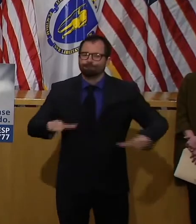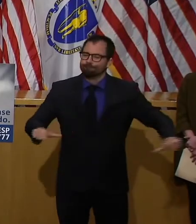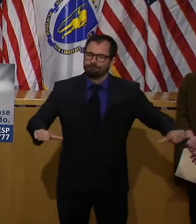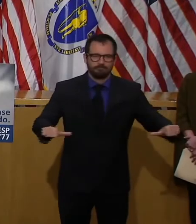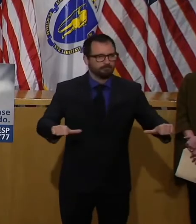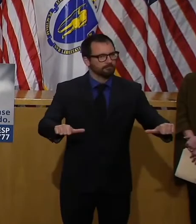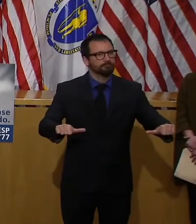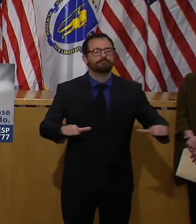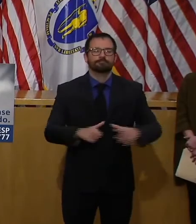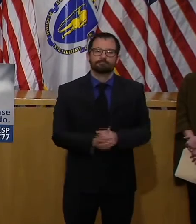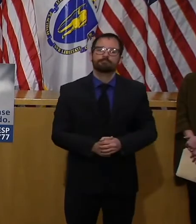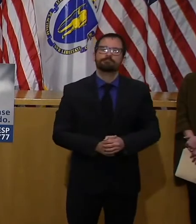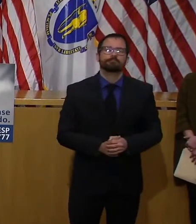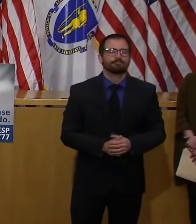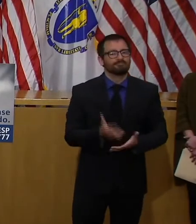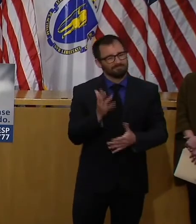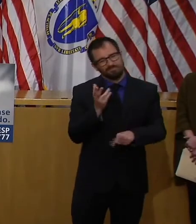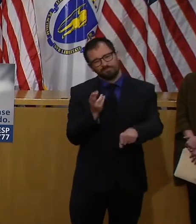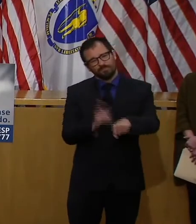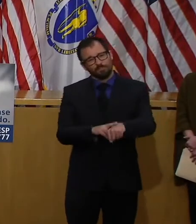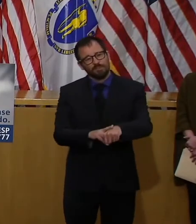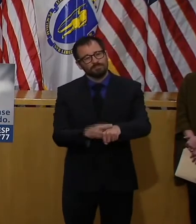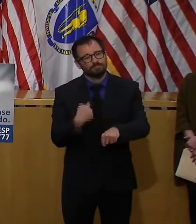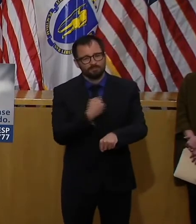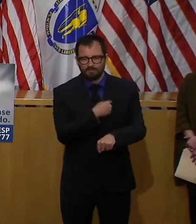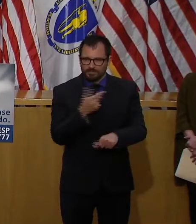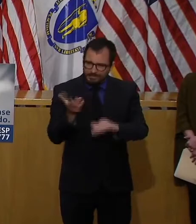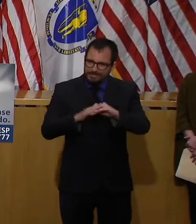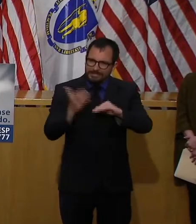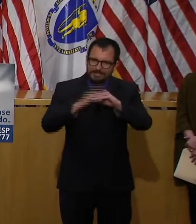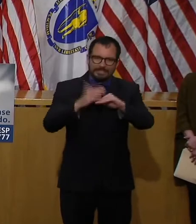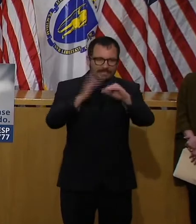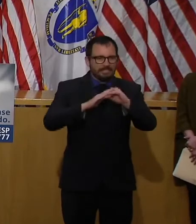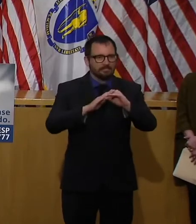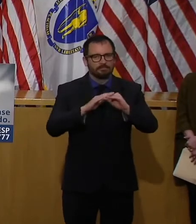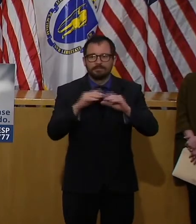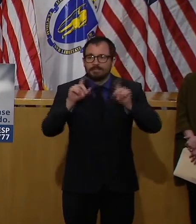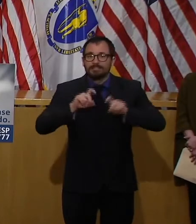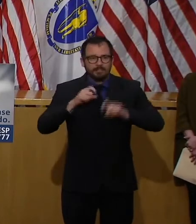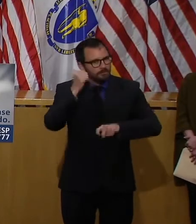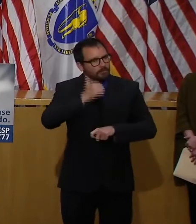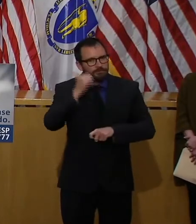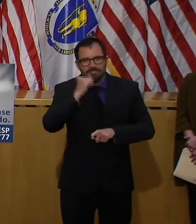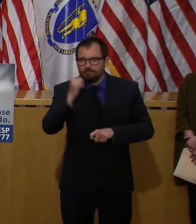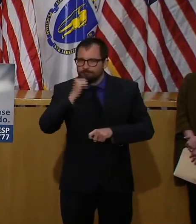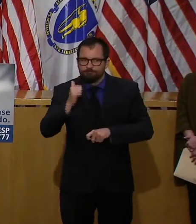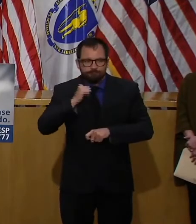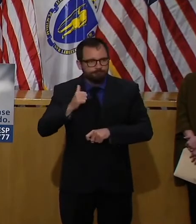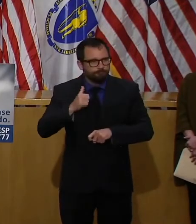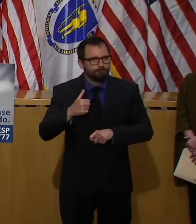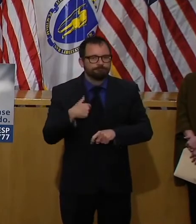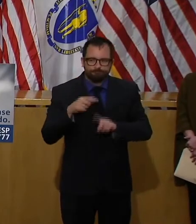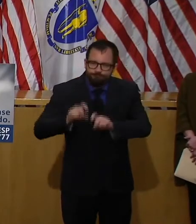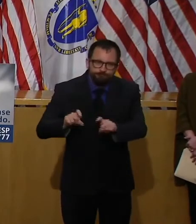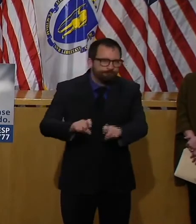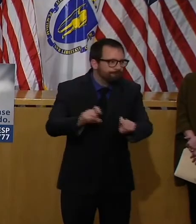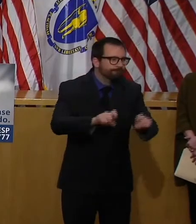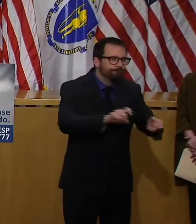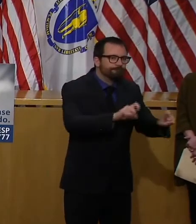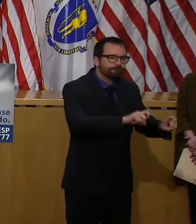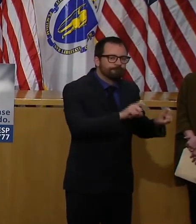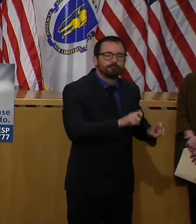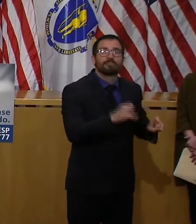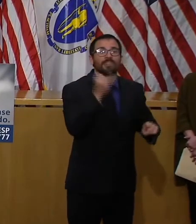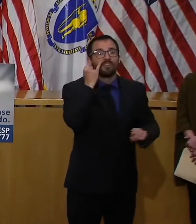capacity, and we actively support someone when they test positive so that they can isolate and recover. But to bring the fight fully